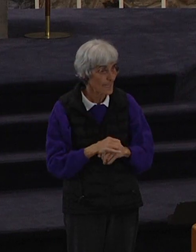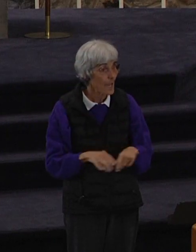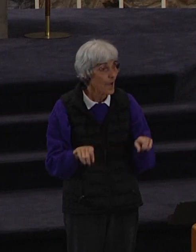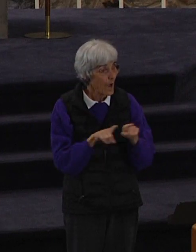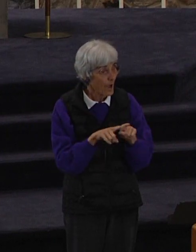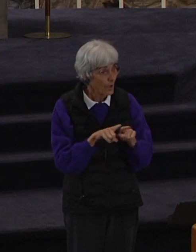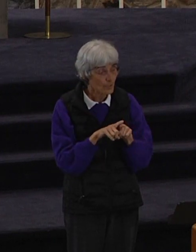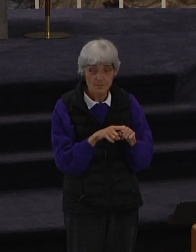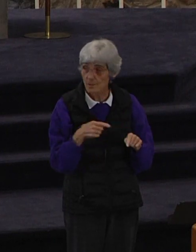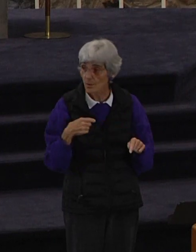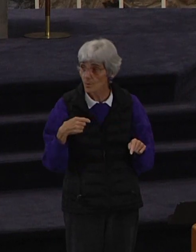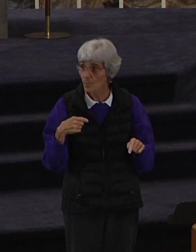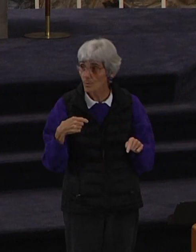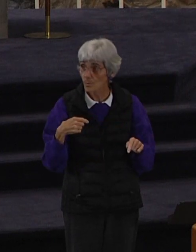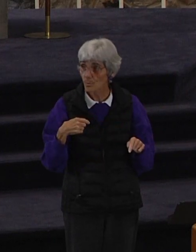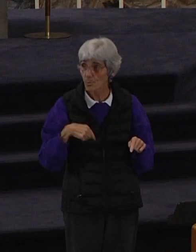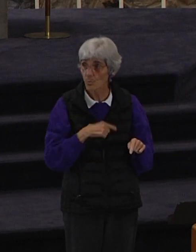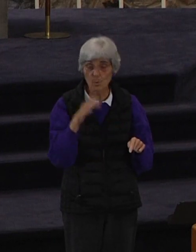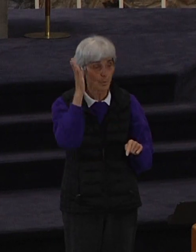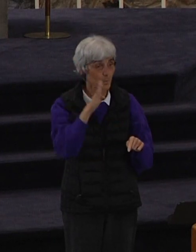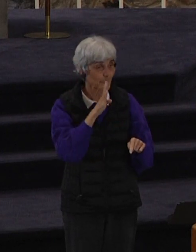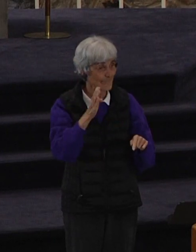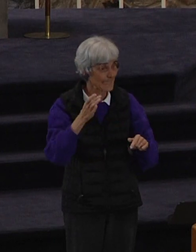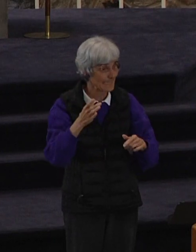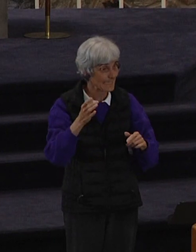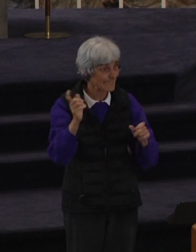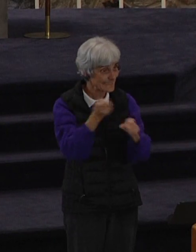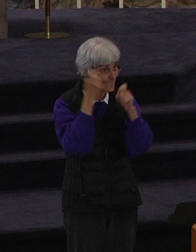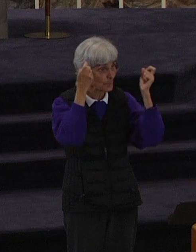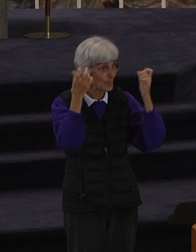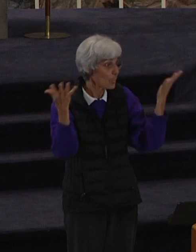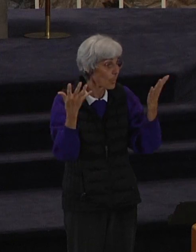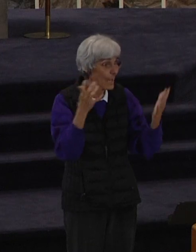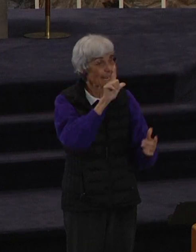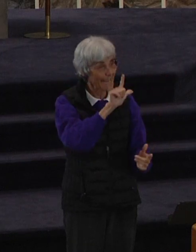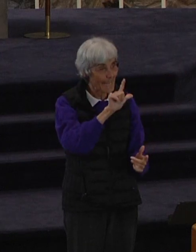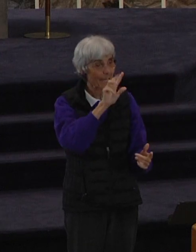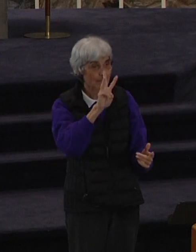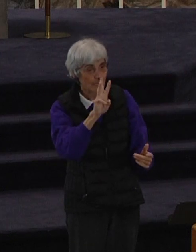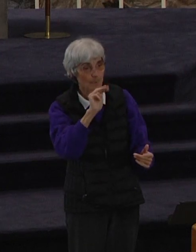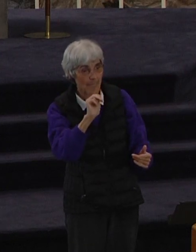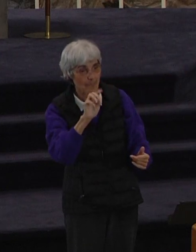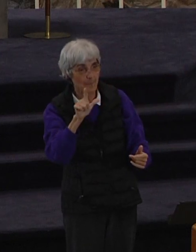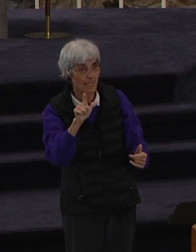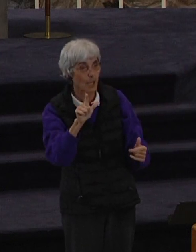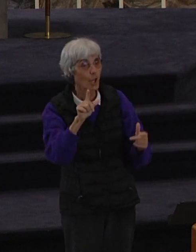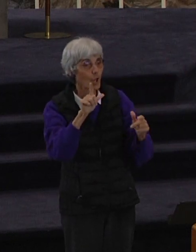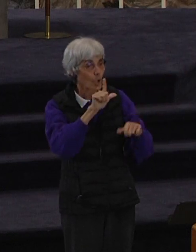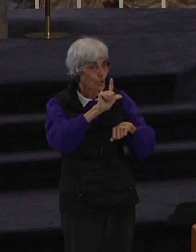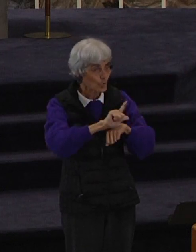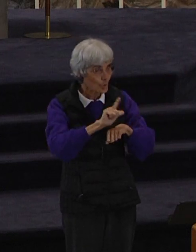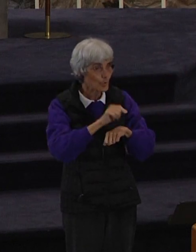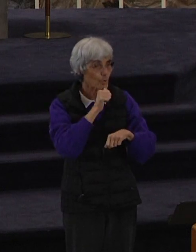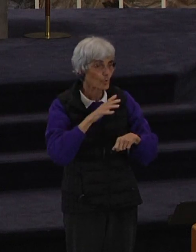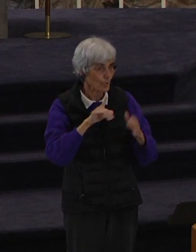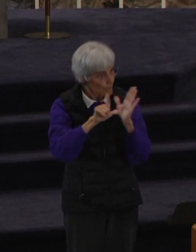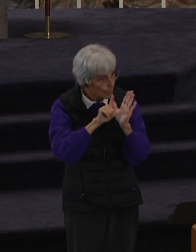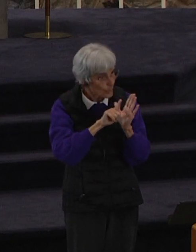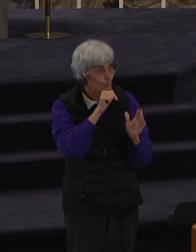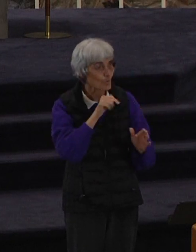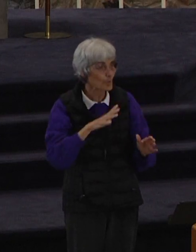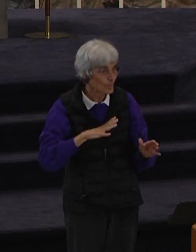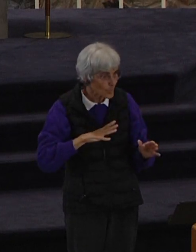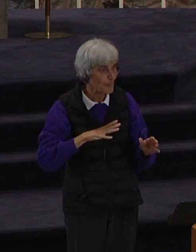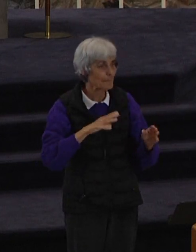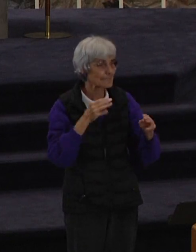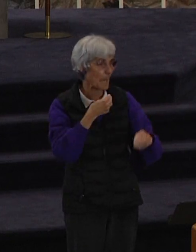also going to be celebrating LWML Sunday, so Suzanne Rasmussen's going to be doing a